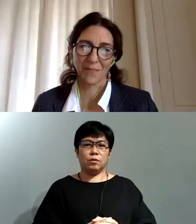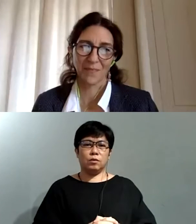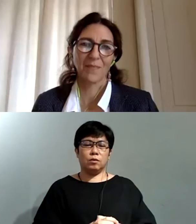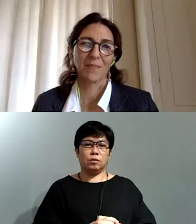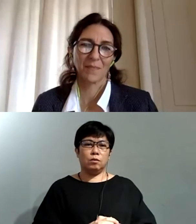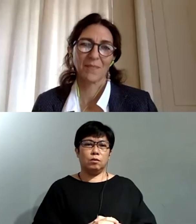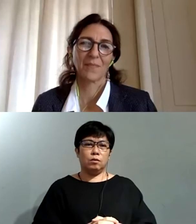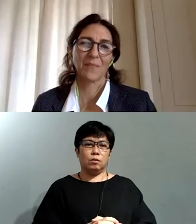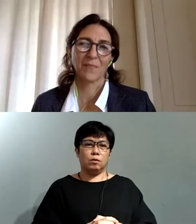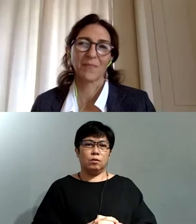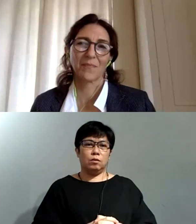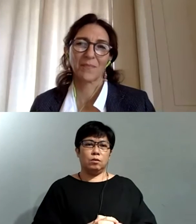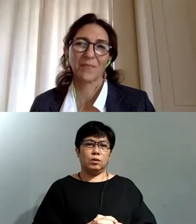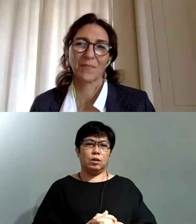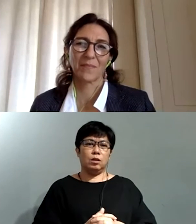section,